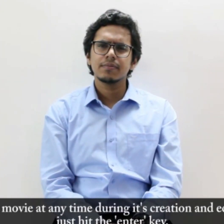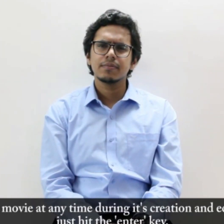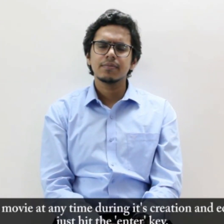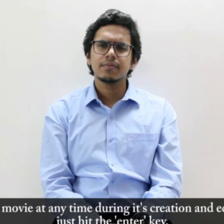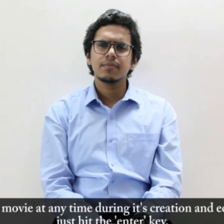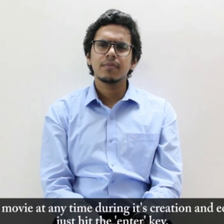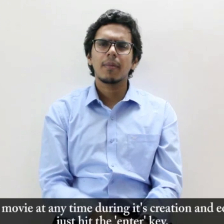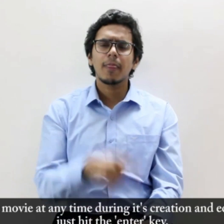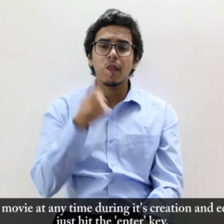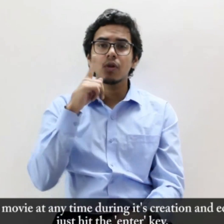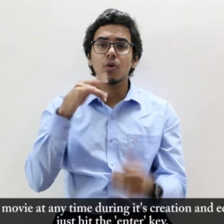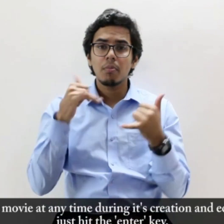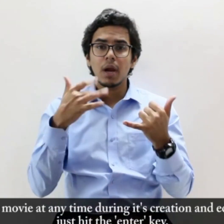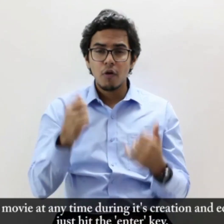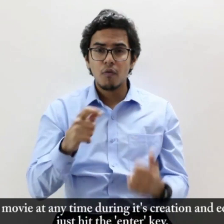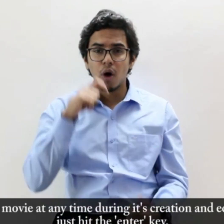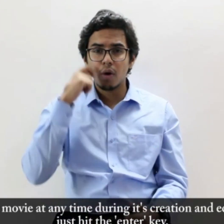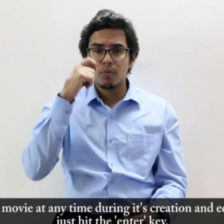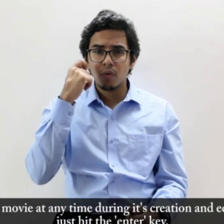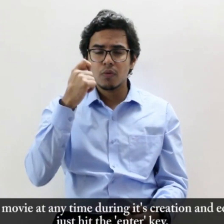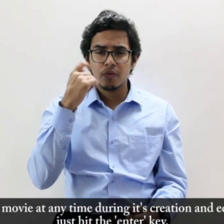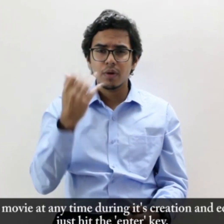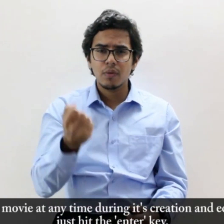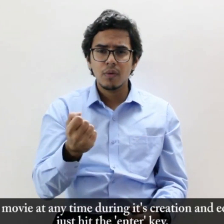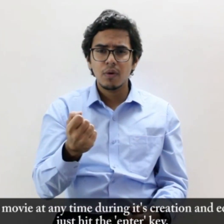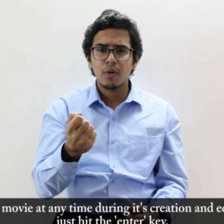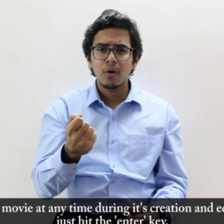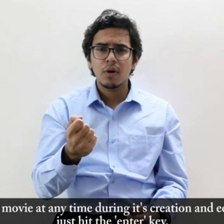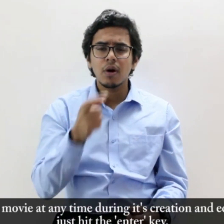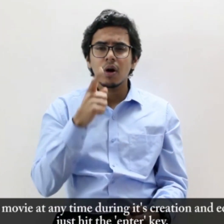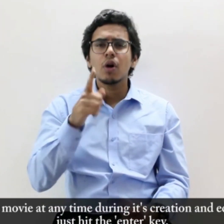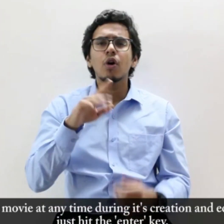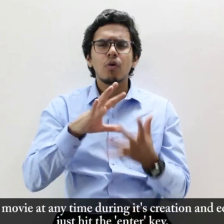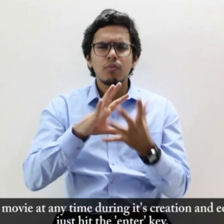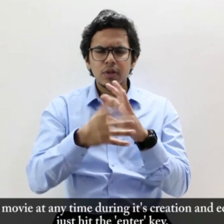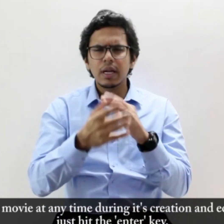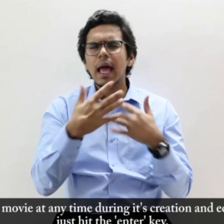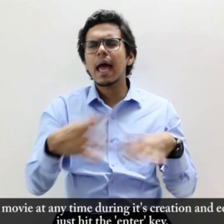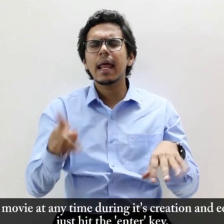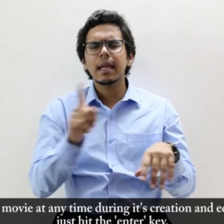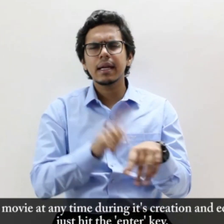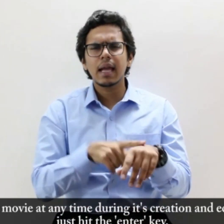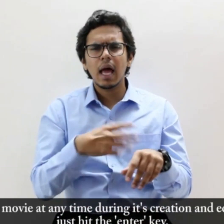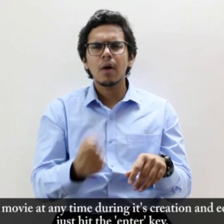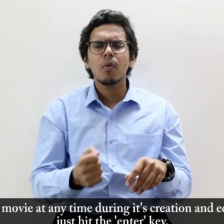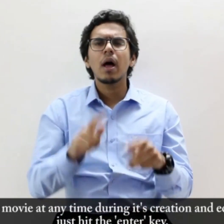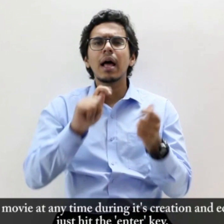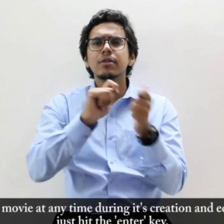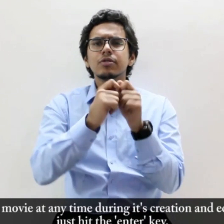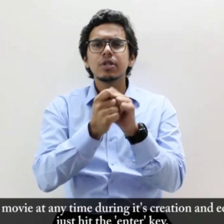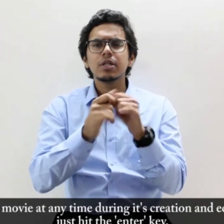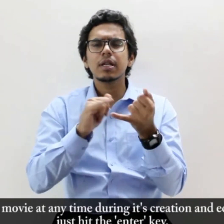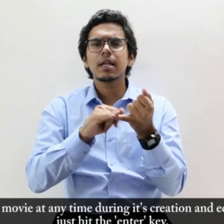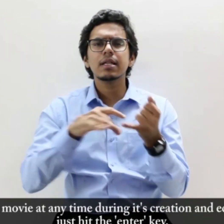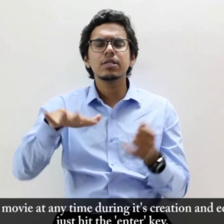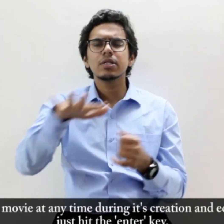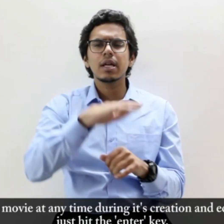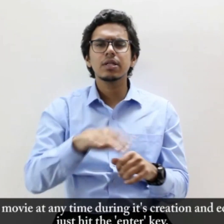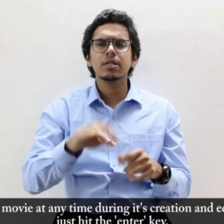To play your movie at any time during its creation and editing stages, just hit the enter